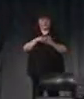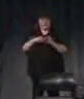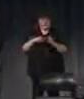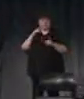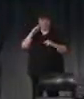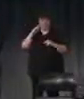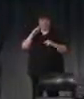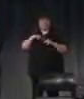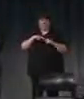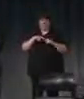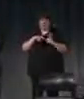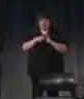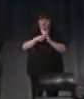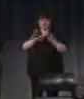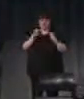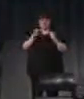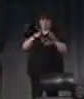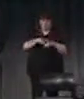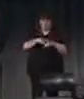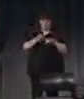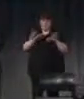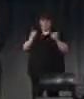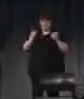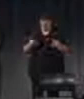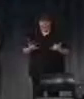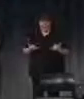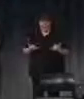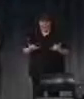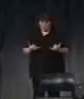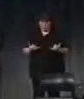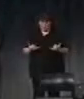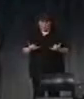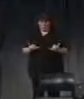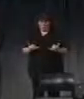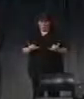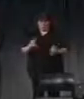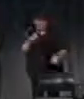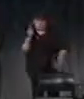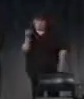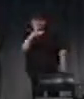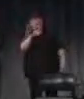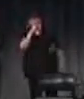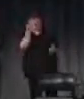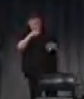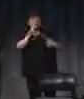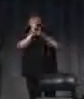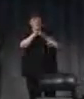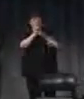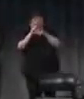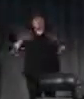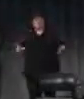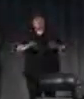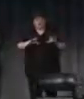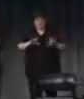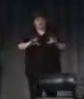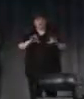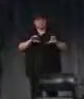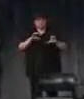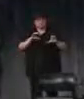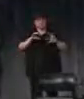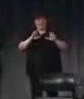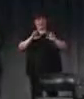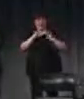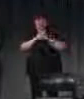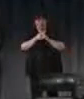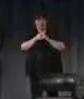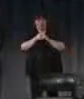there's no present tense, there's no now. Is there work being done to understand how that mechanism works,